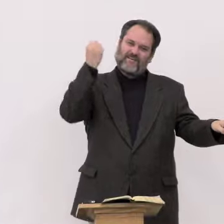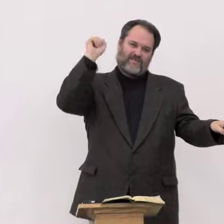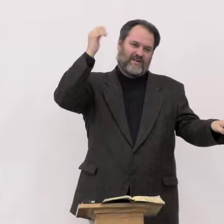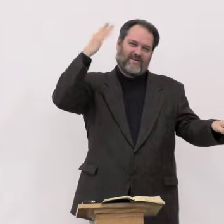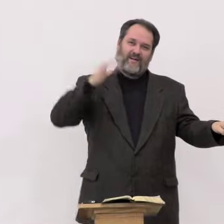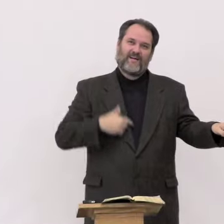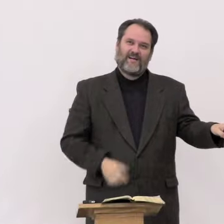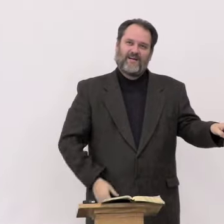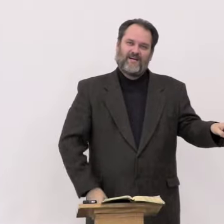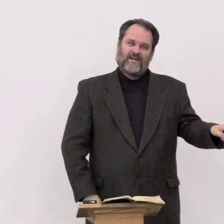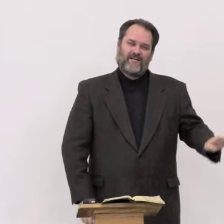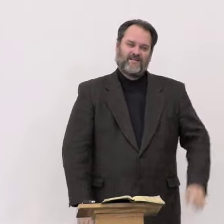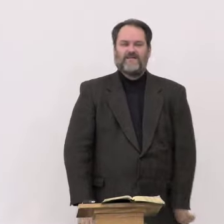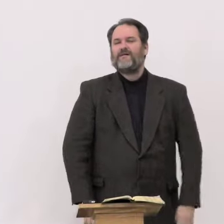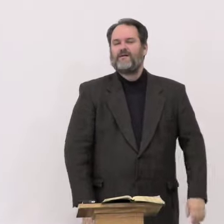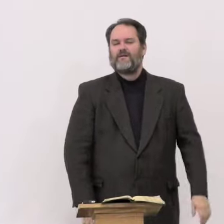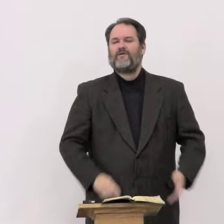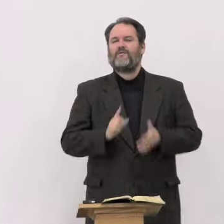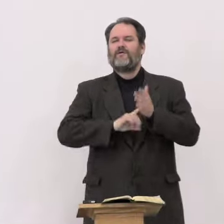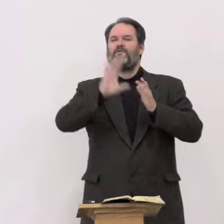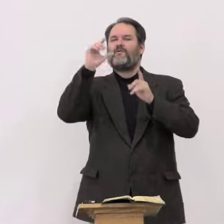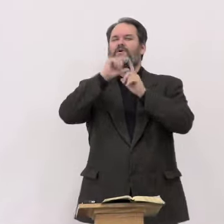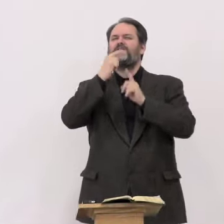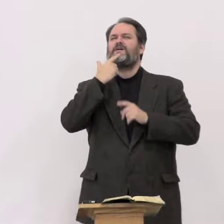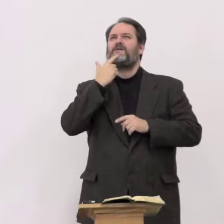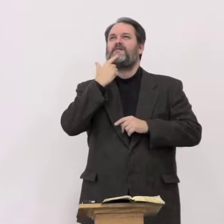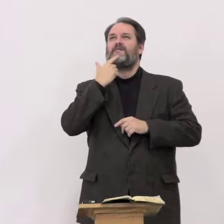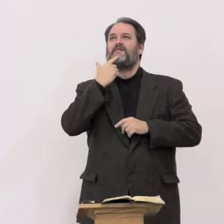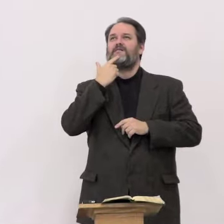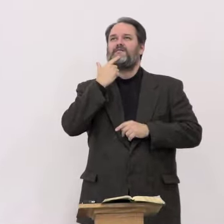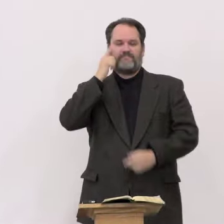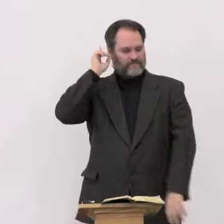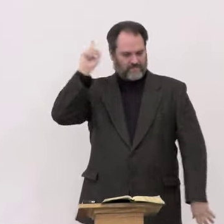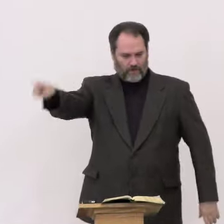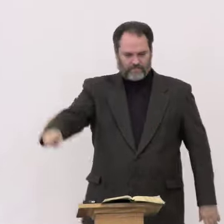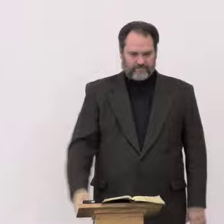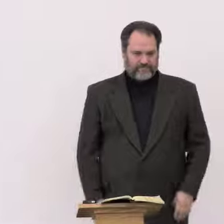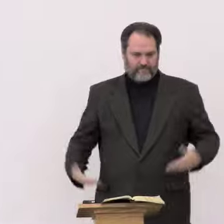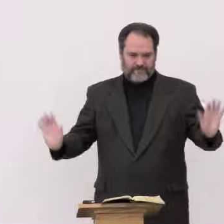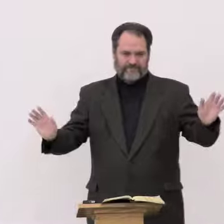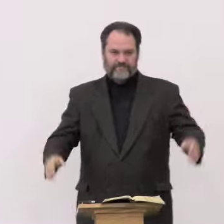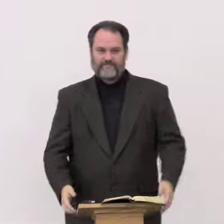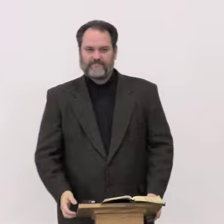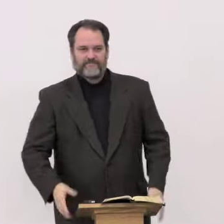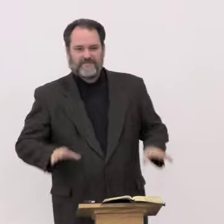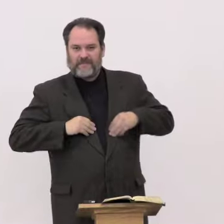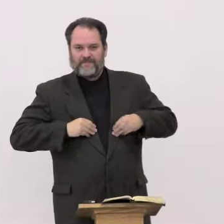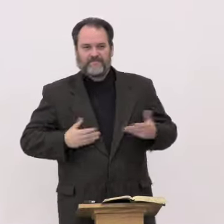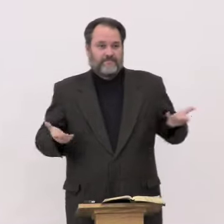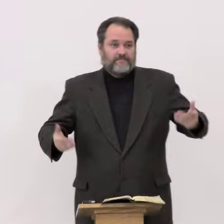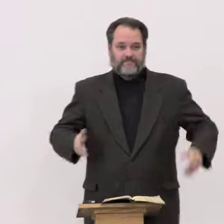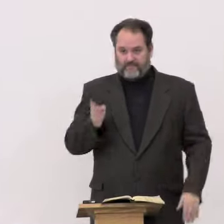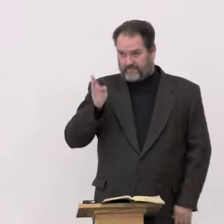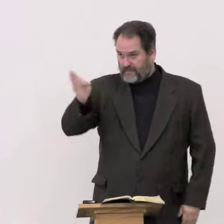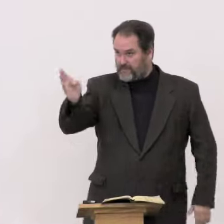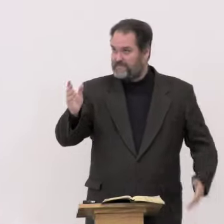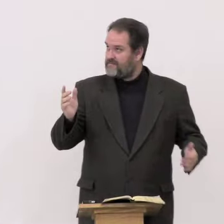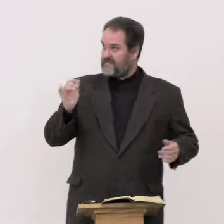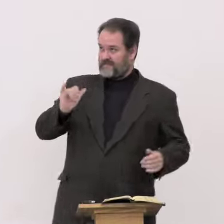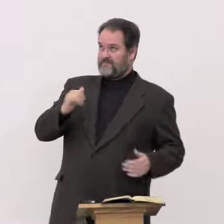and it's rebelling. It's not following. Follow what the Lord says, that's good. That's what we should